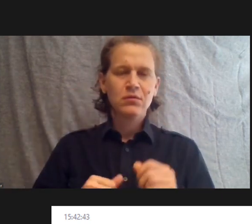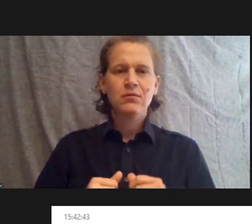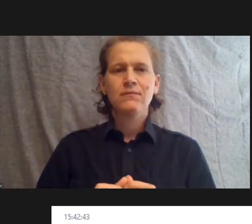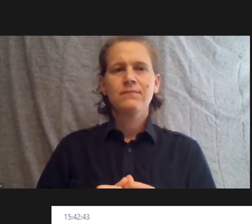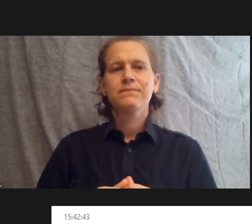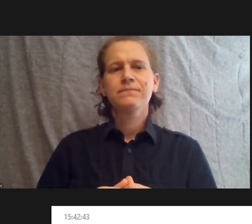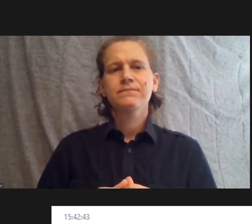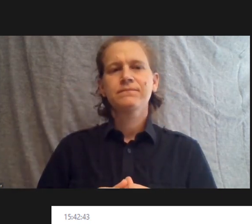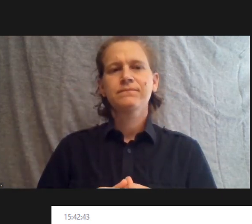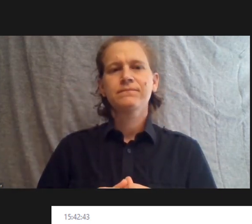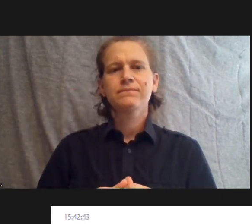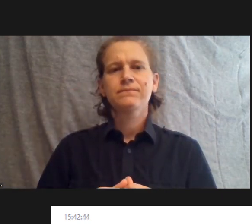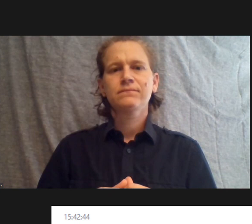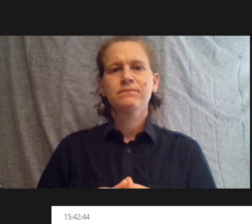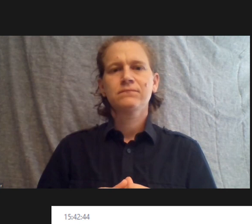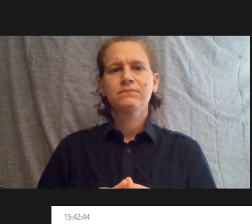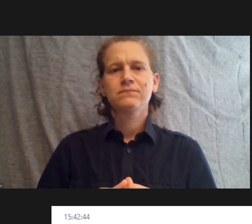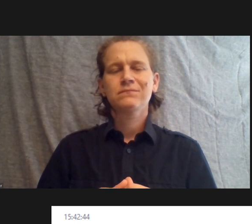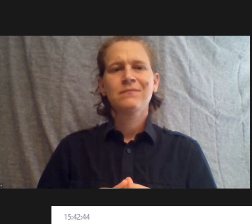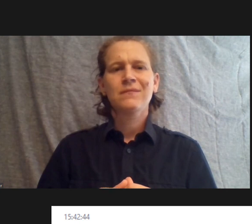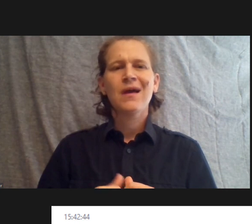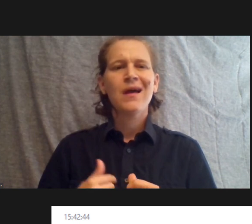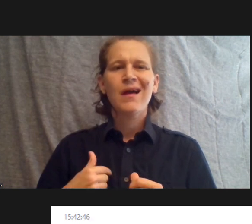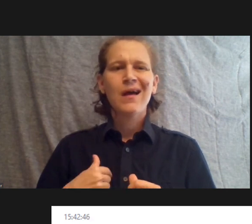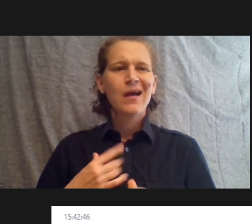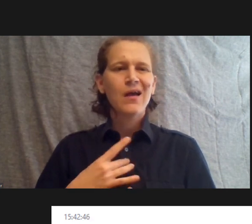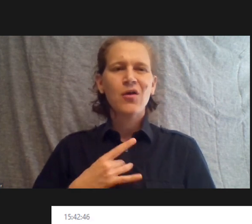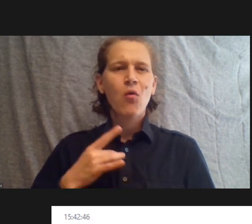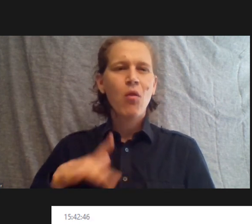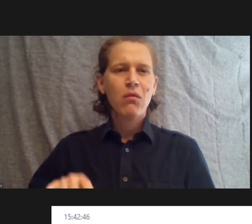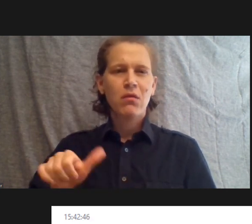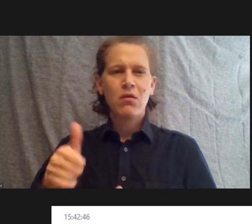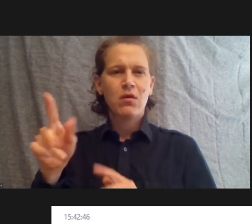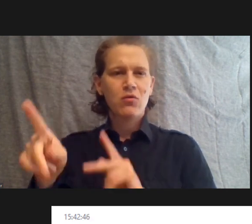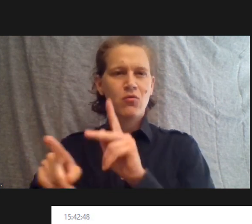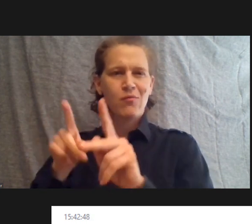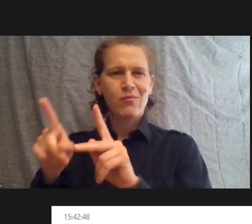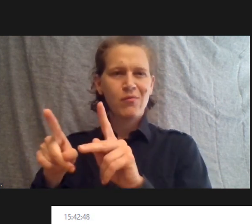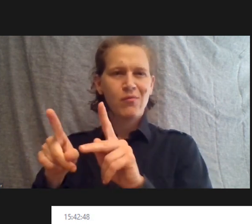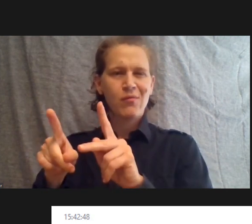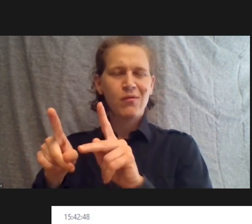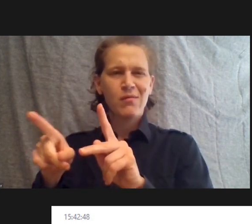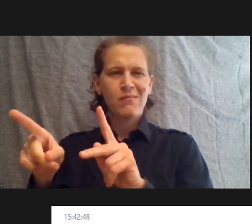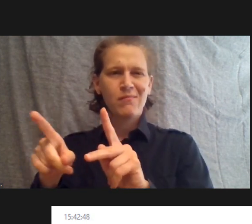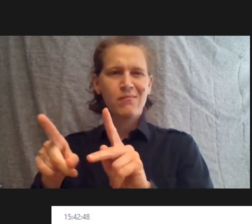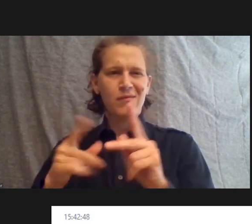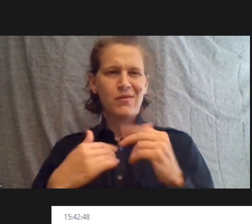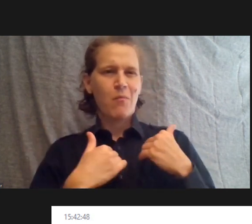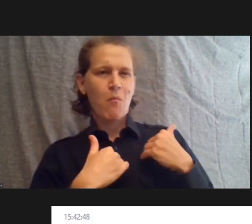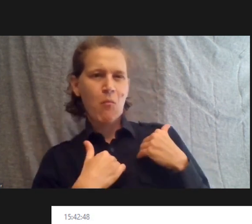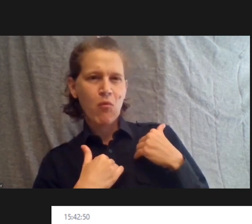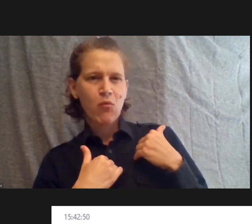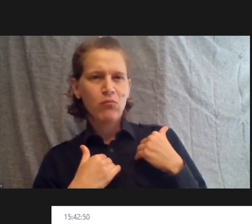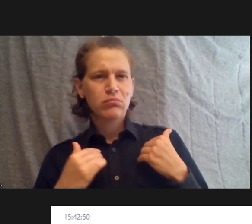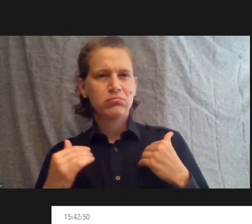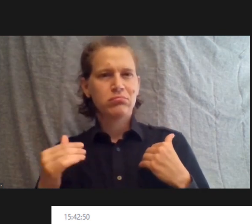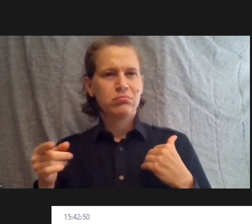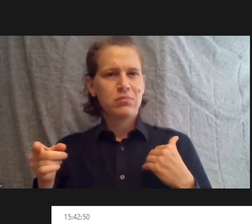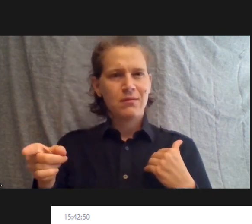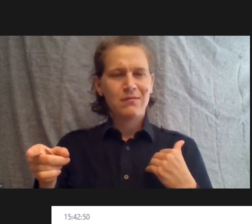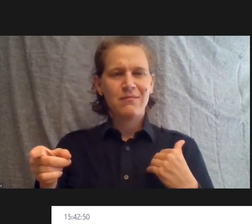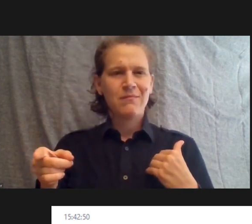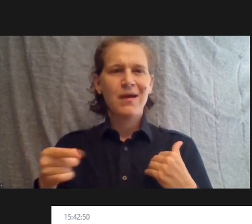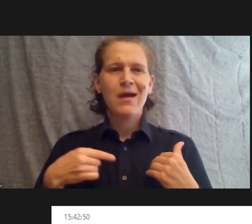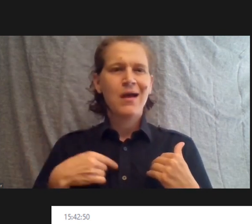like to burden people, and I don't like to complain.